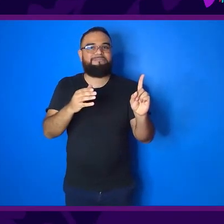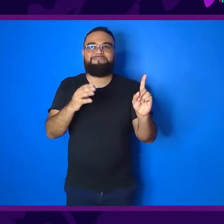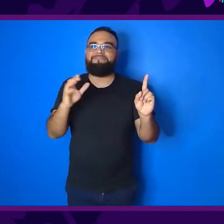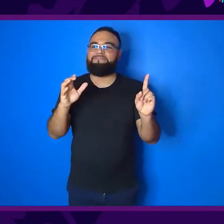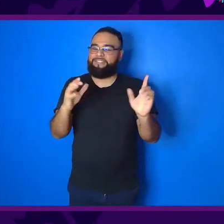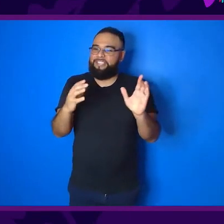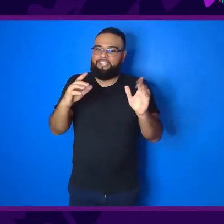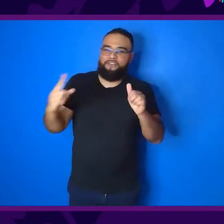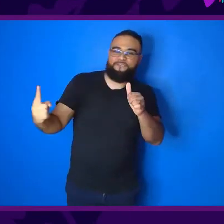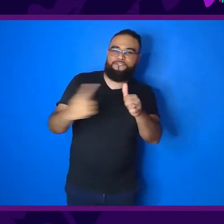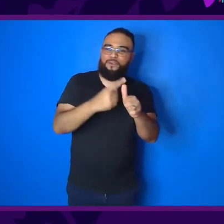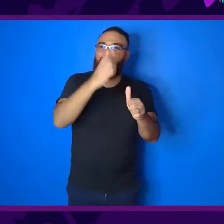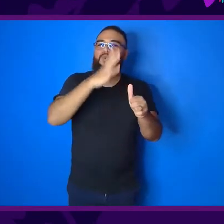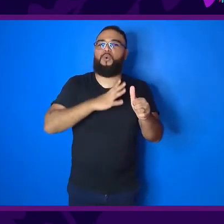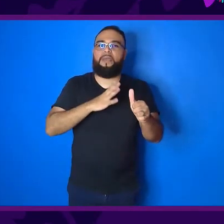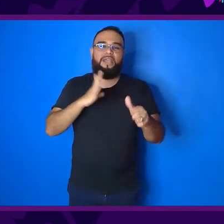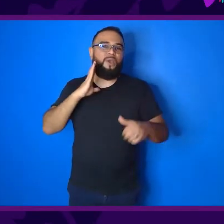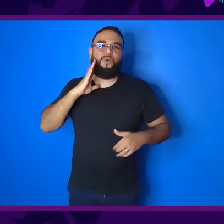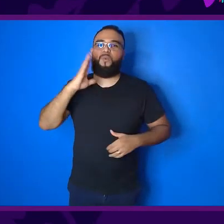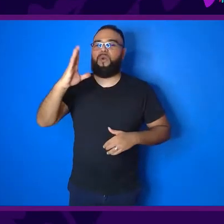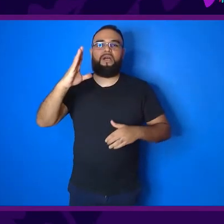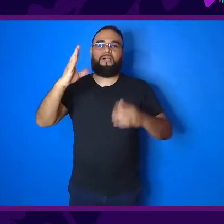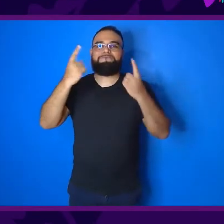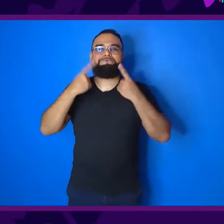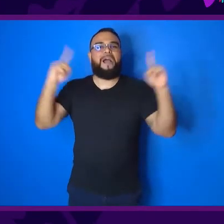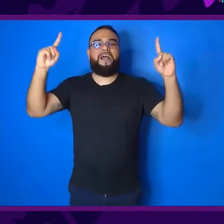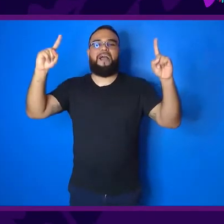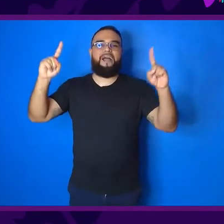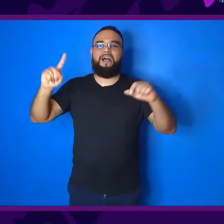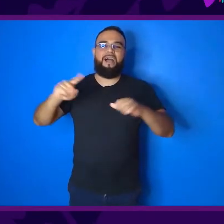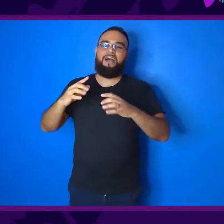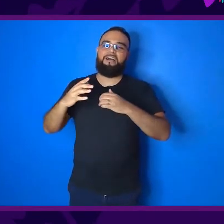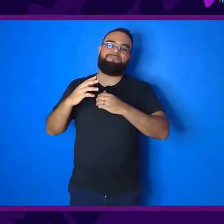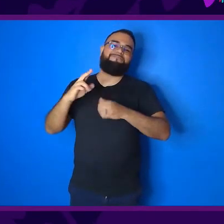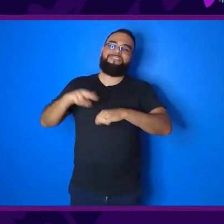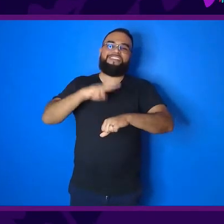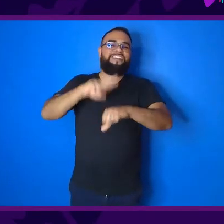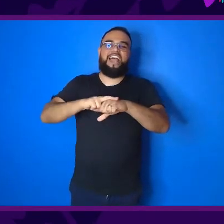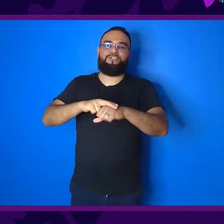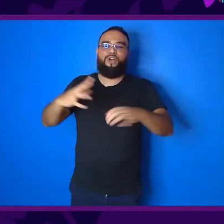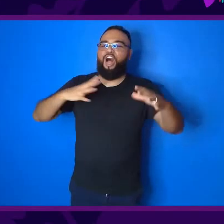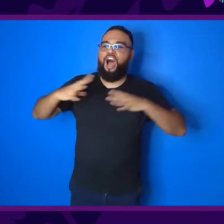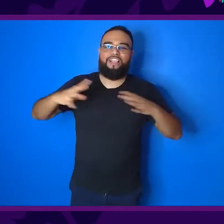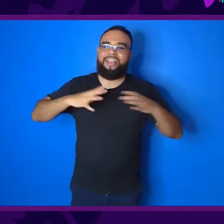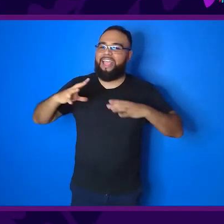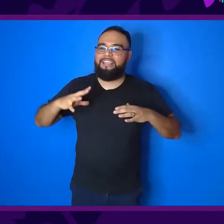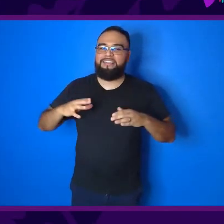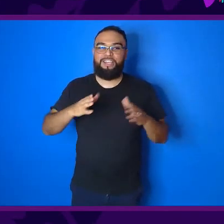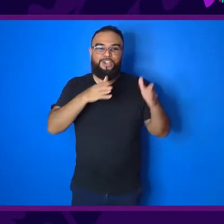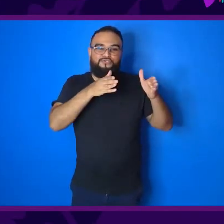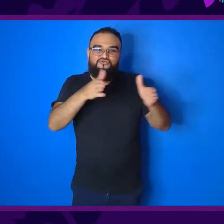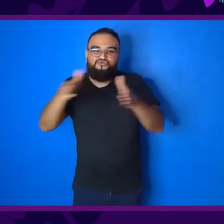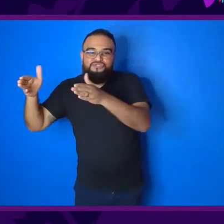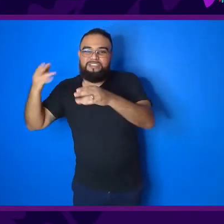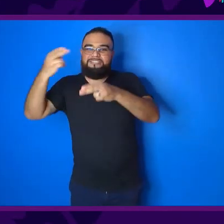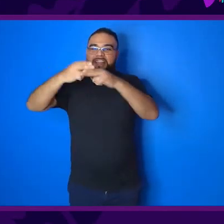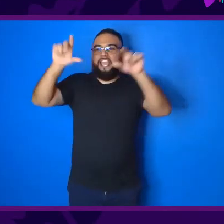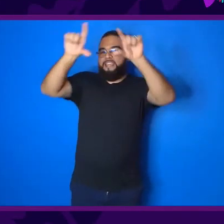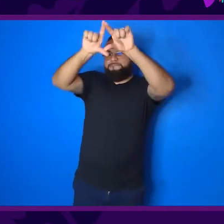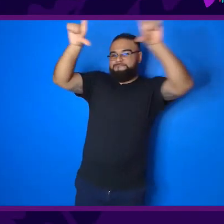get a national holiday and is gonna get avenues, streets, parks, and